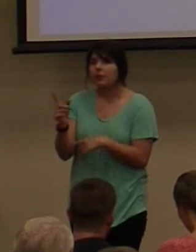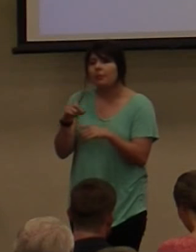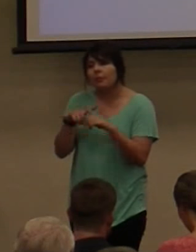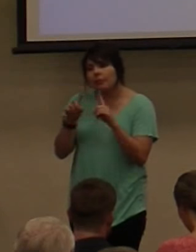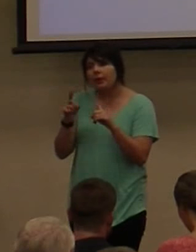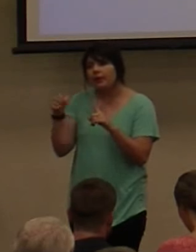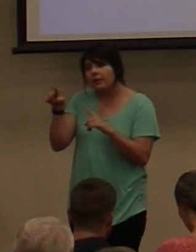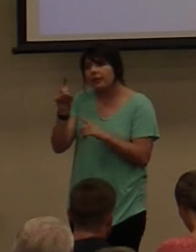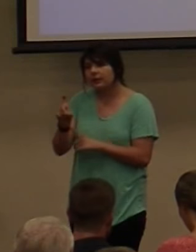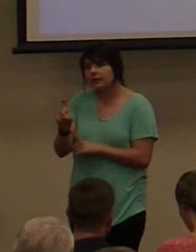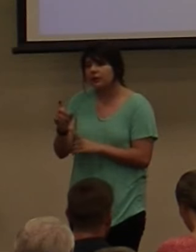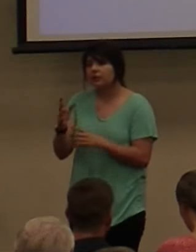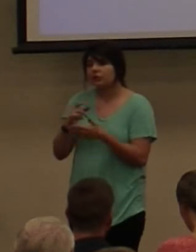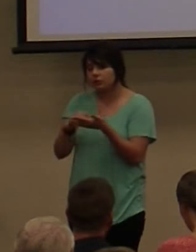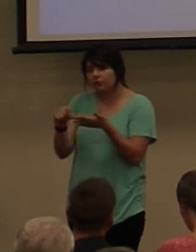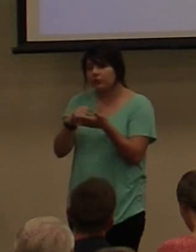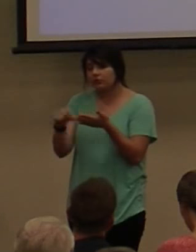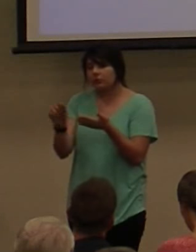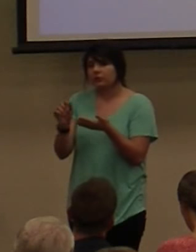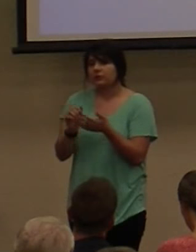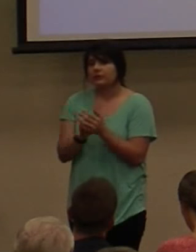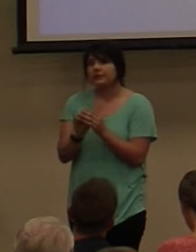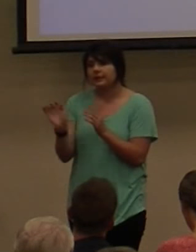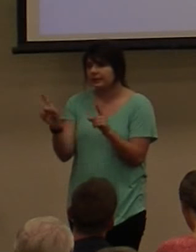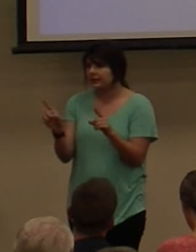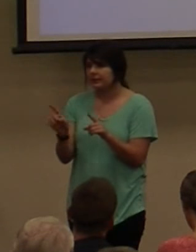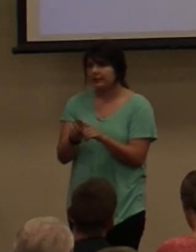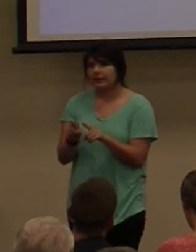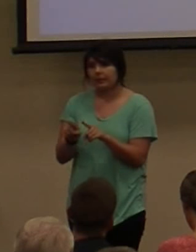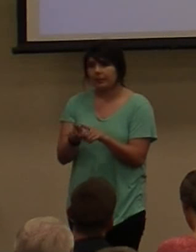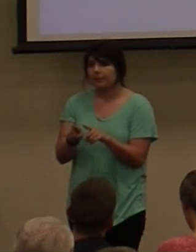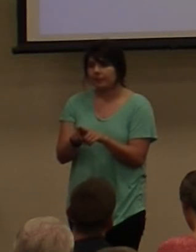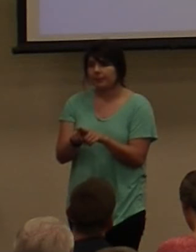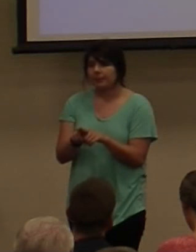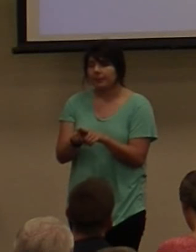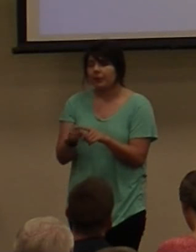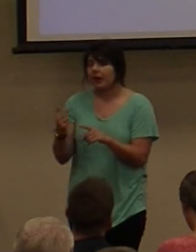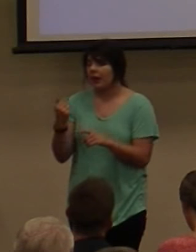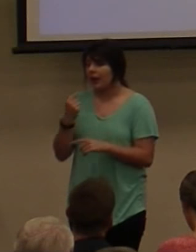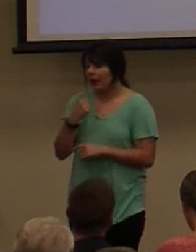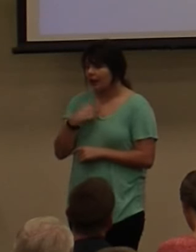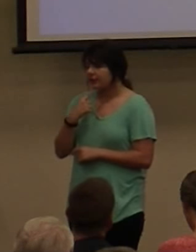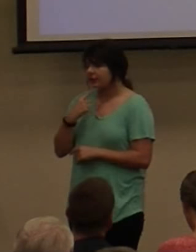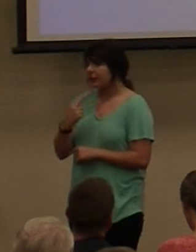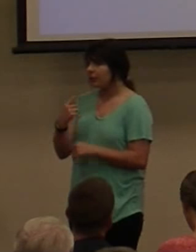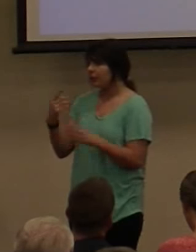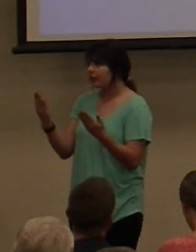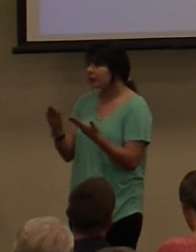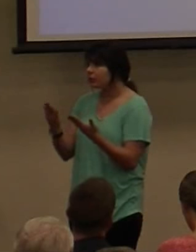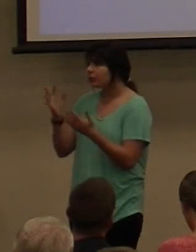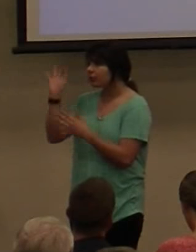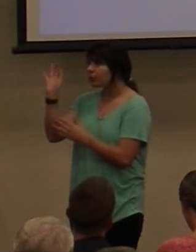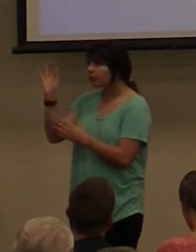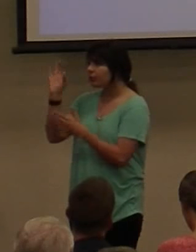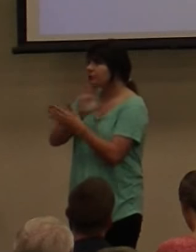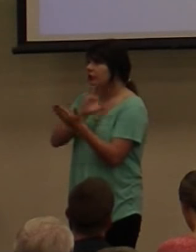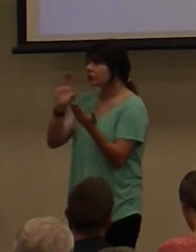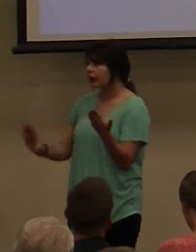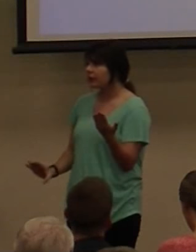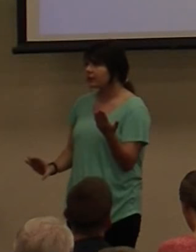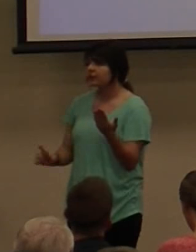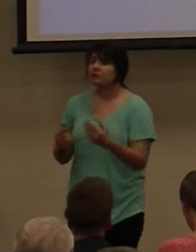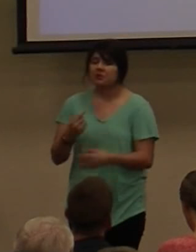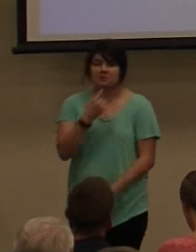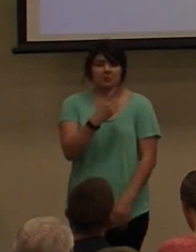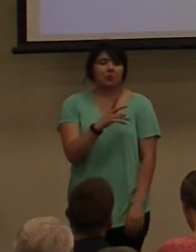scriptures, and gave them tracts. I said, we're here to preach Christ. They said,